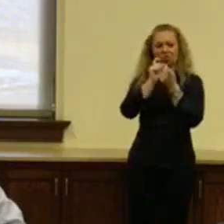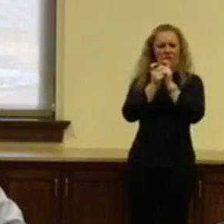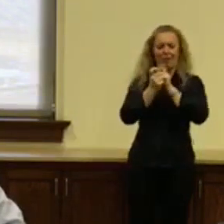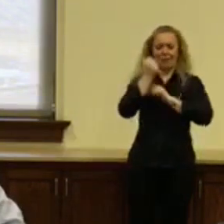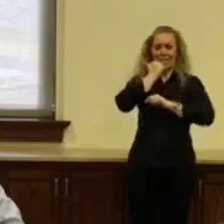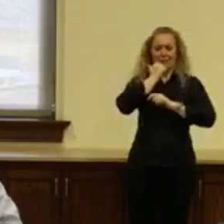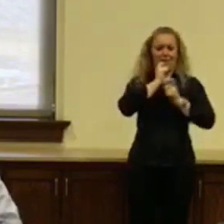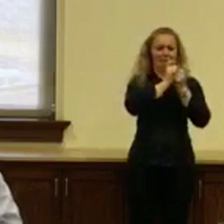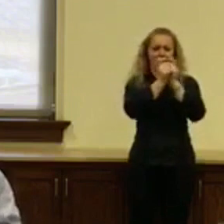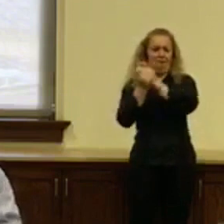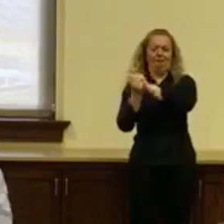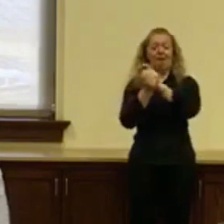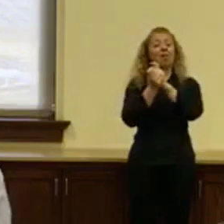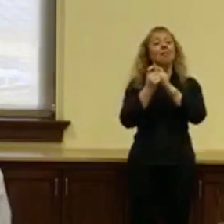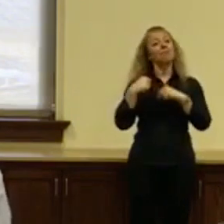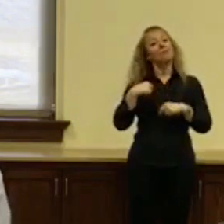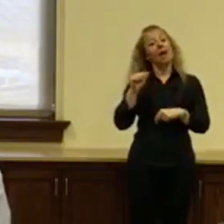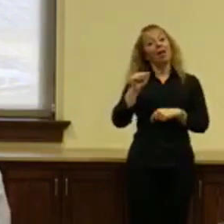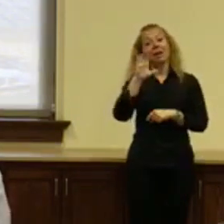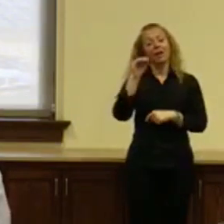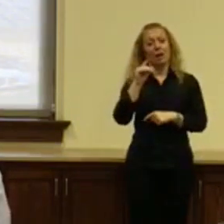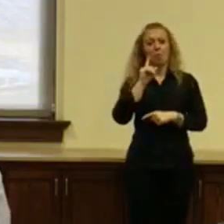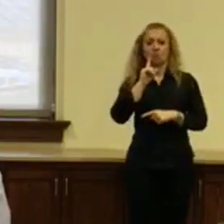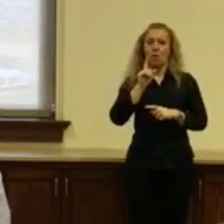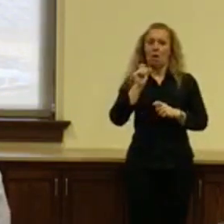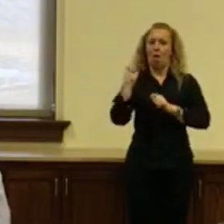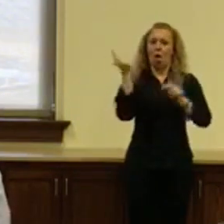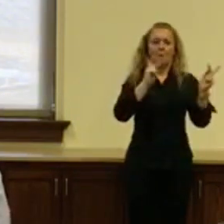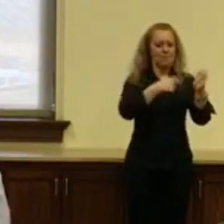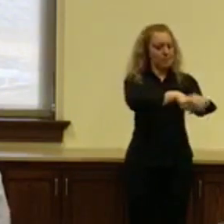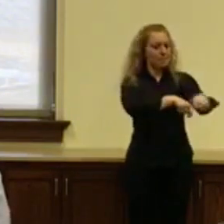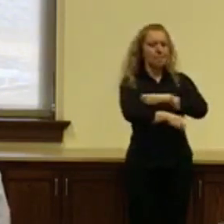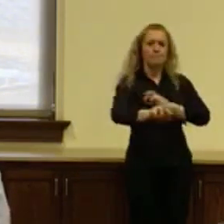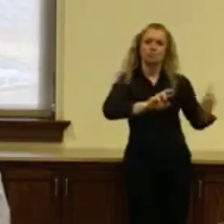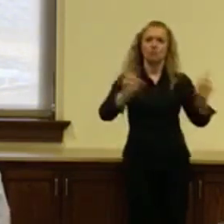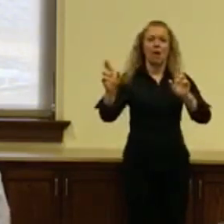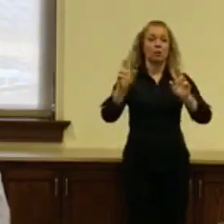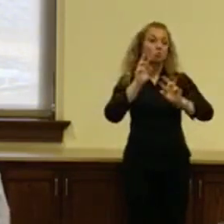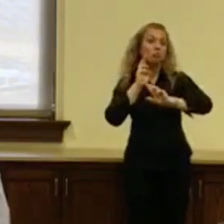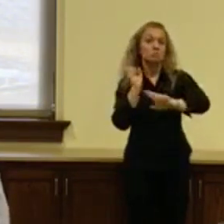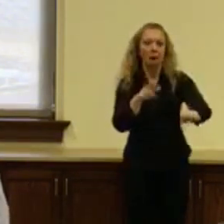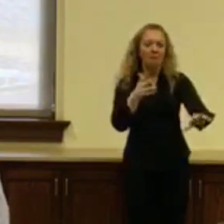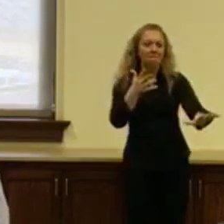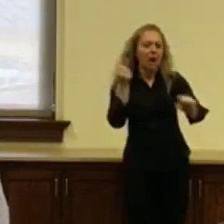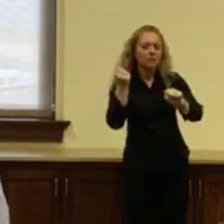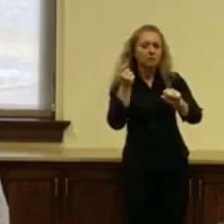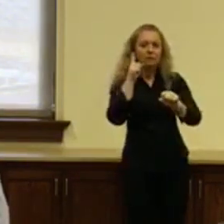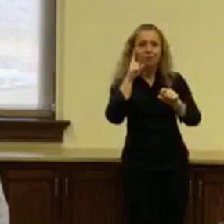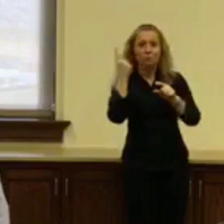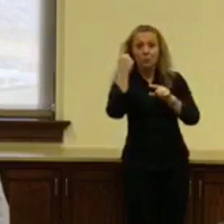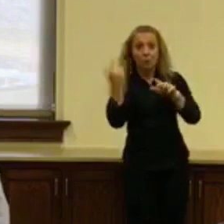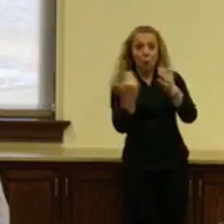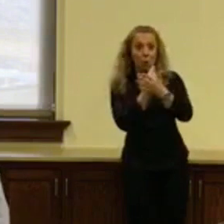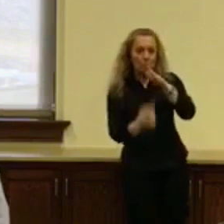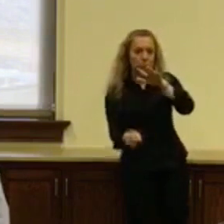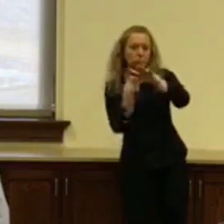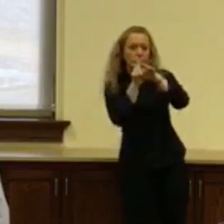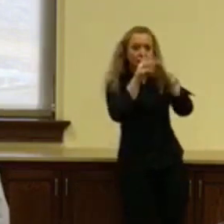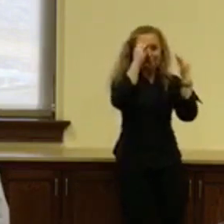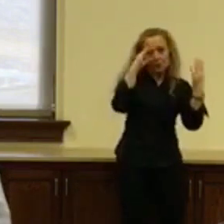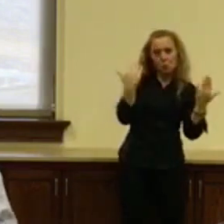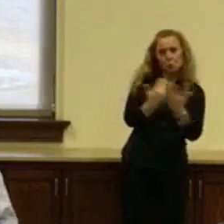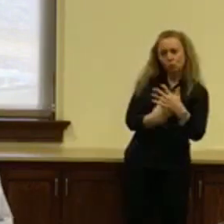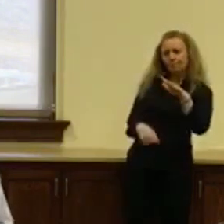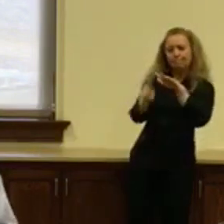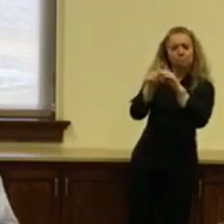and the county has all hands on deck so that we can be responsive to adapt quickly to all developments and information. To those